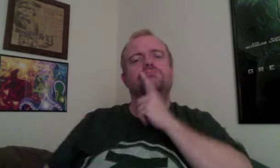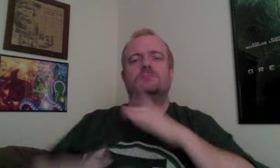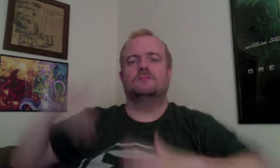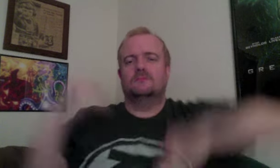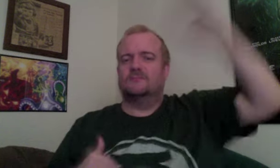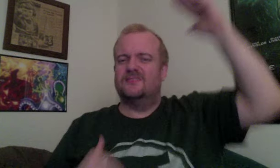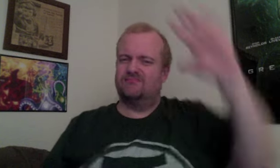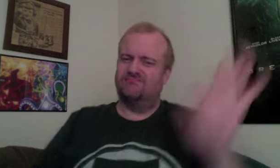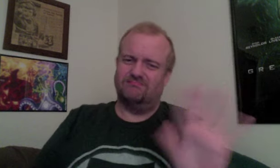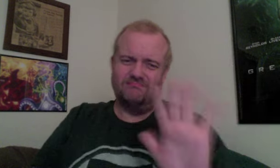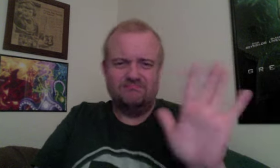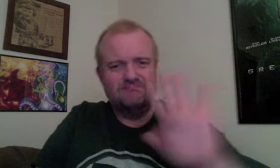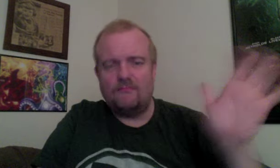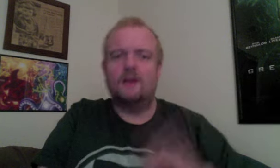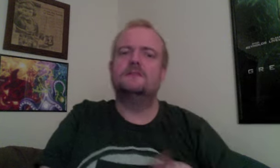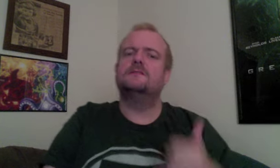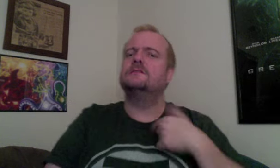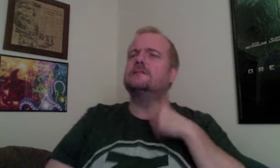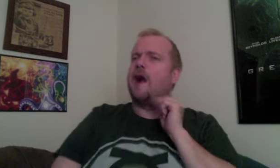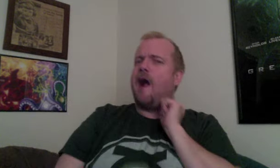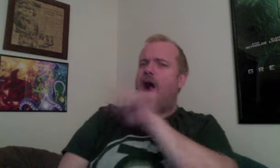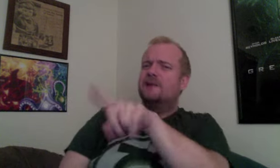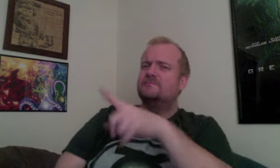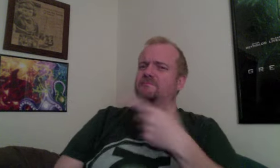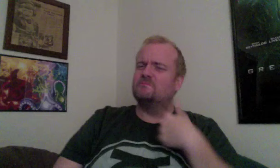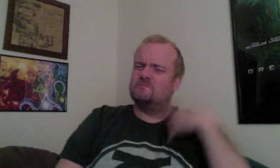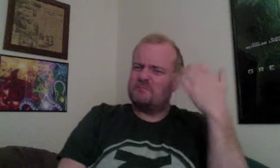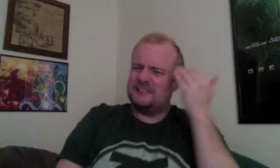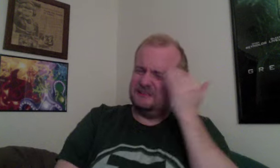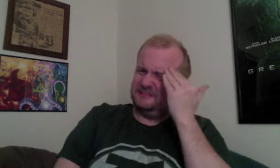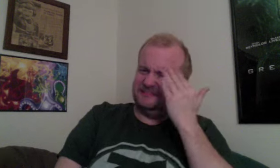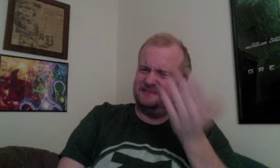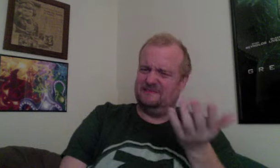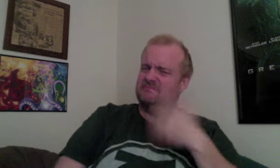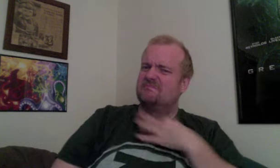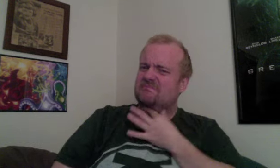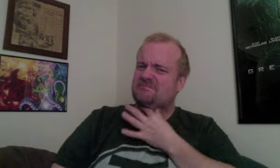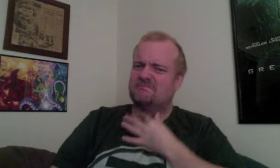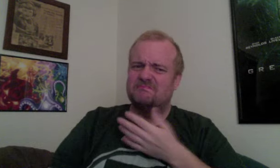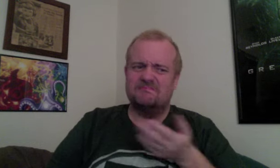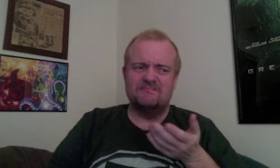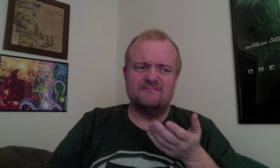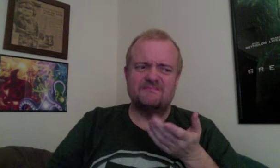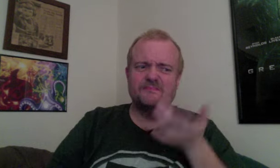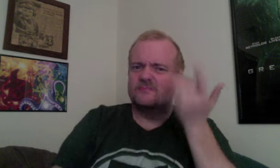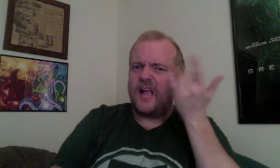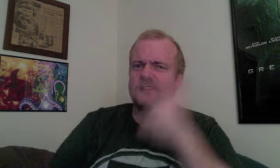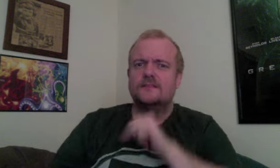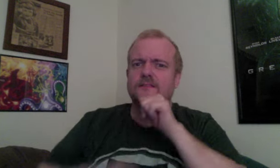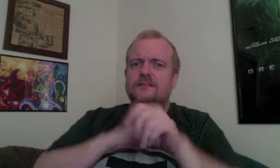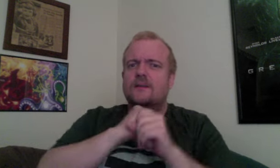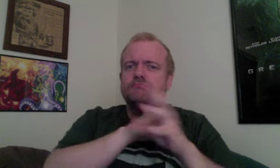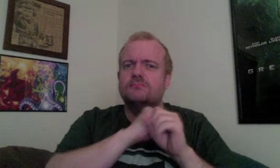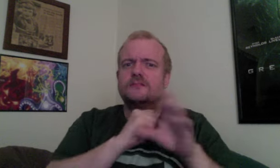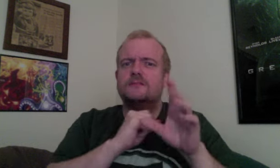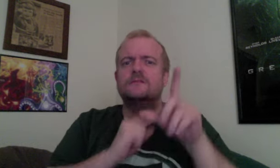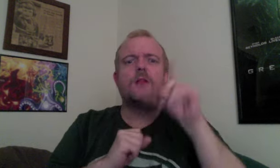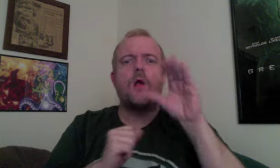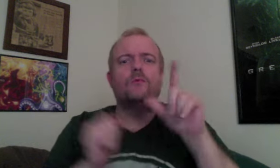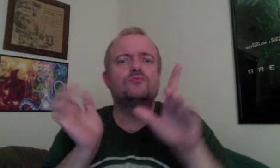Each of these plagues essentially began a cascade effect. It began the snowball run